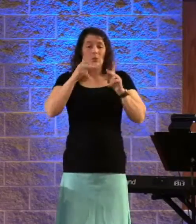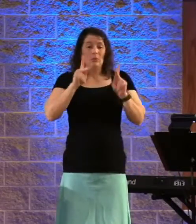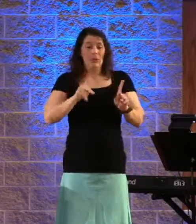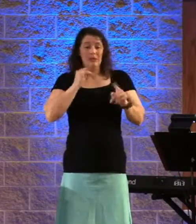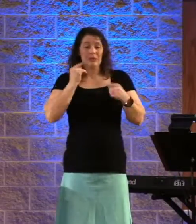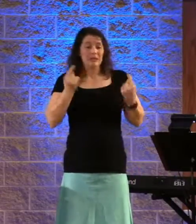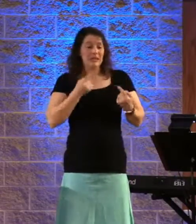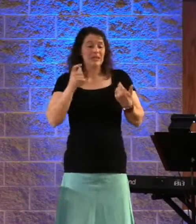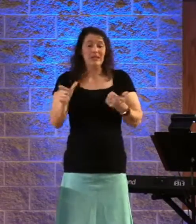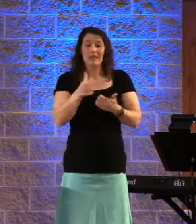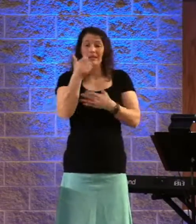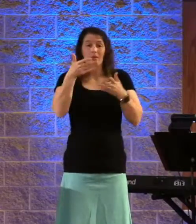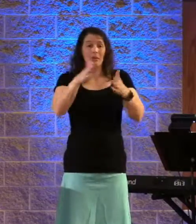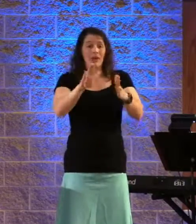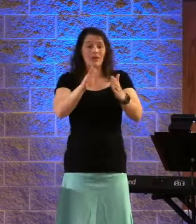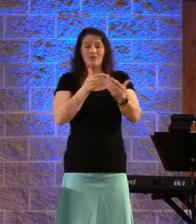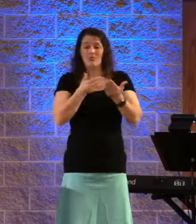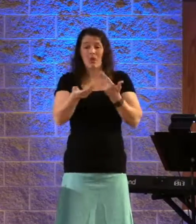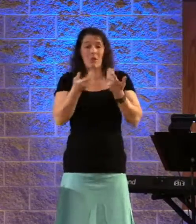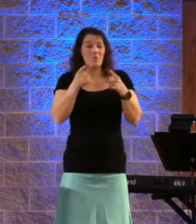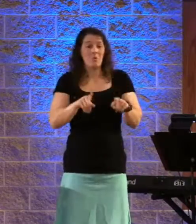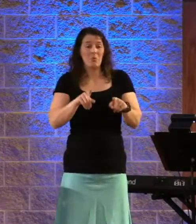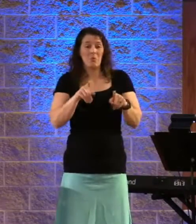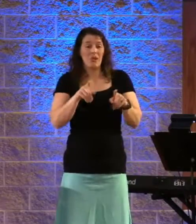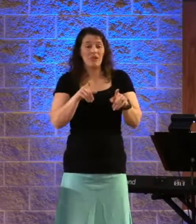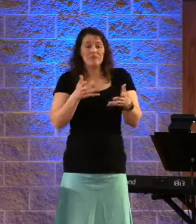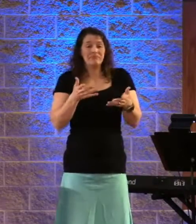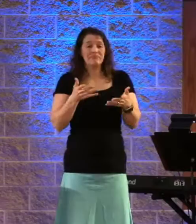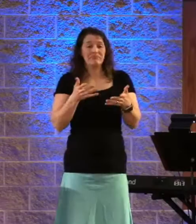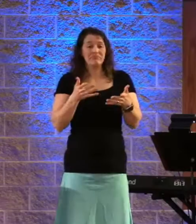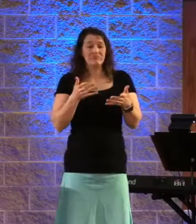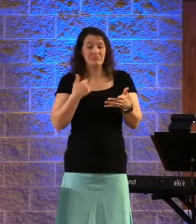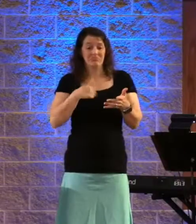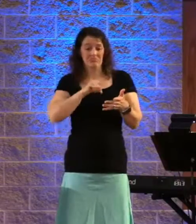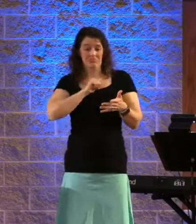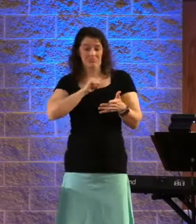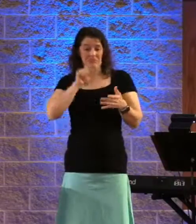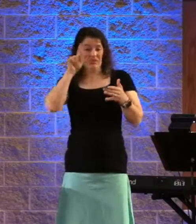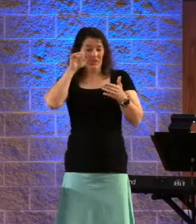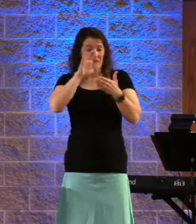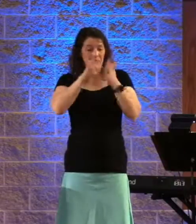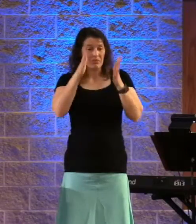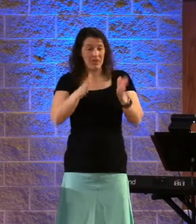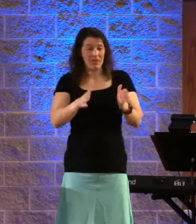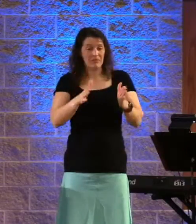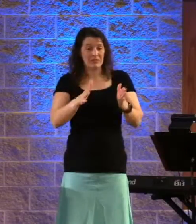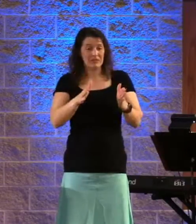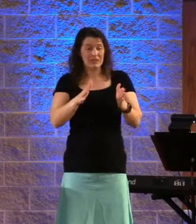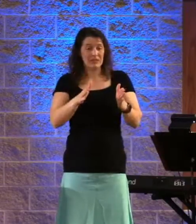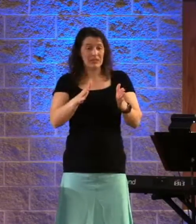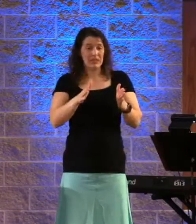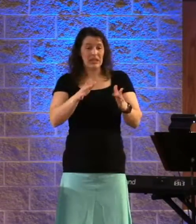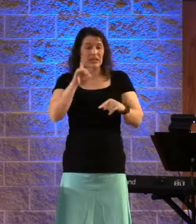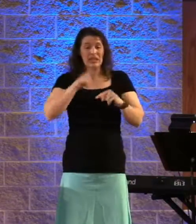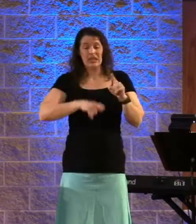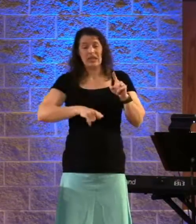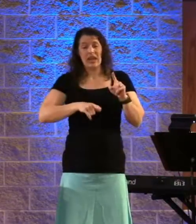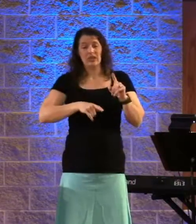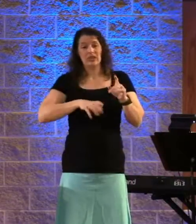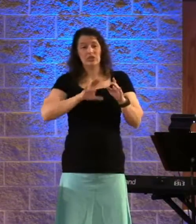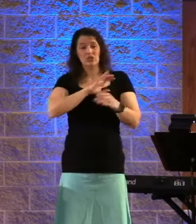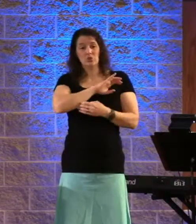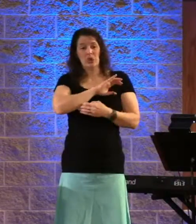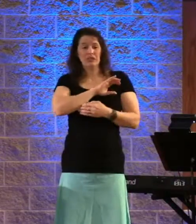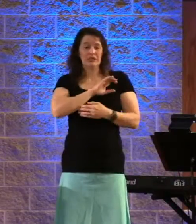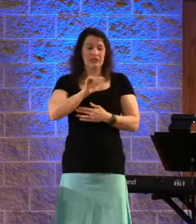way, no matter what it is, those of us who are believers can never be characterized by a self-righteousness or